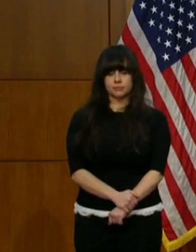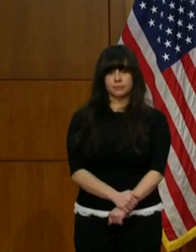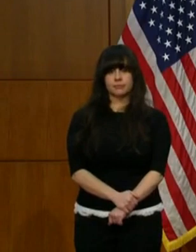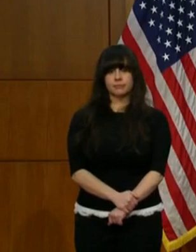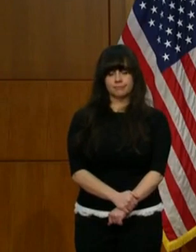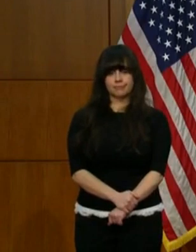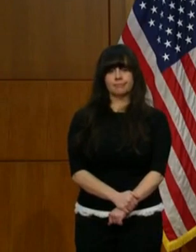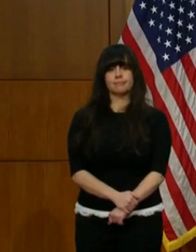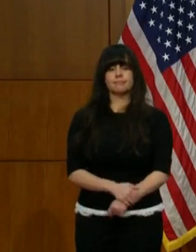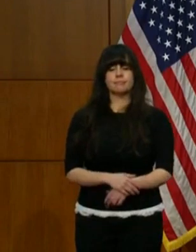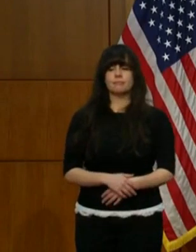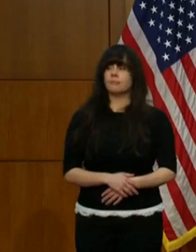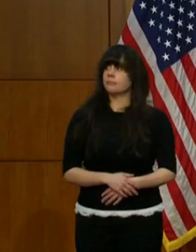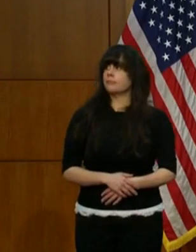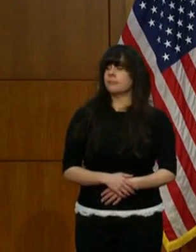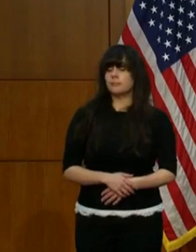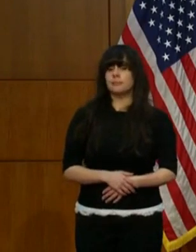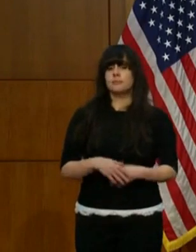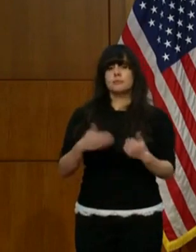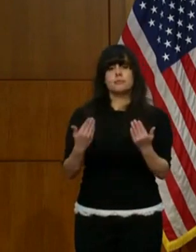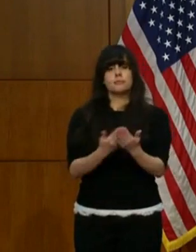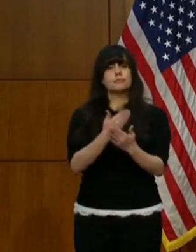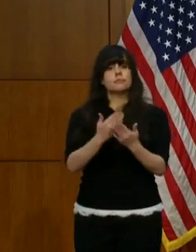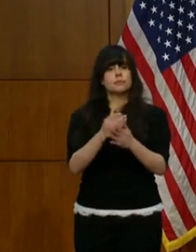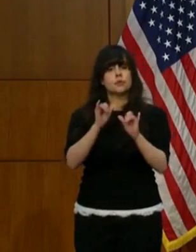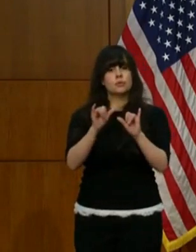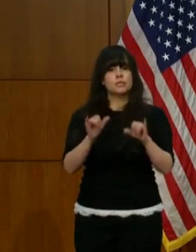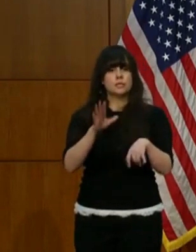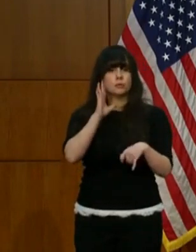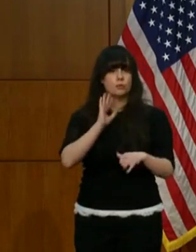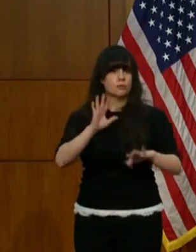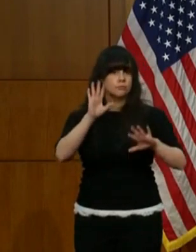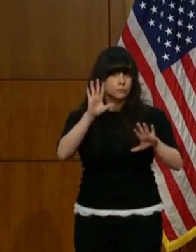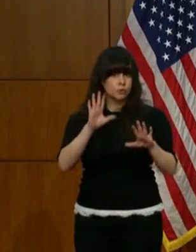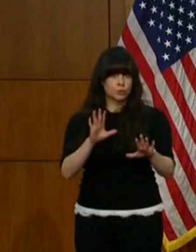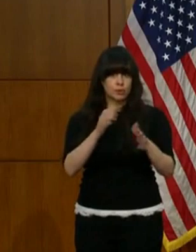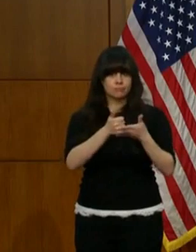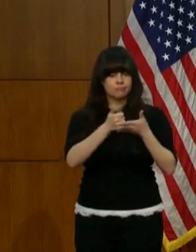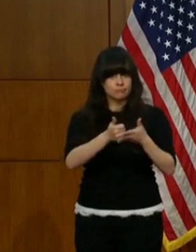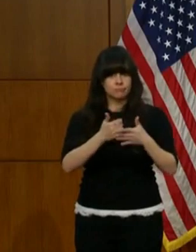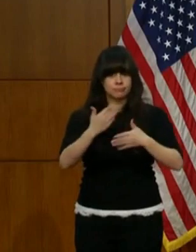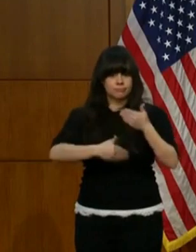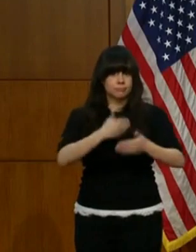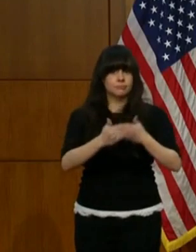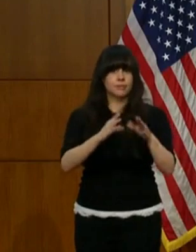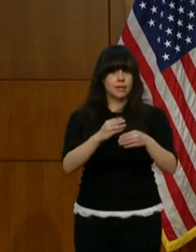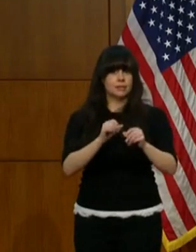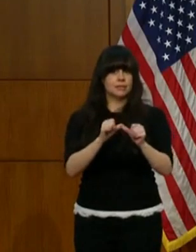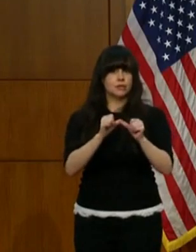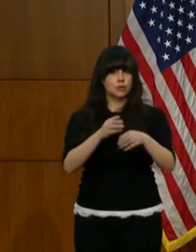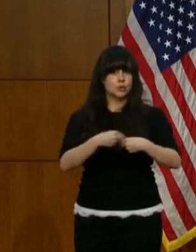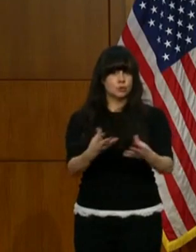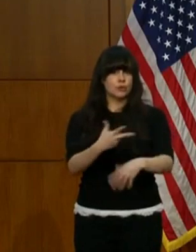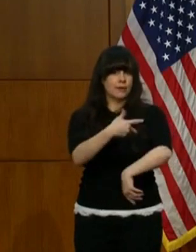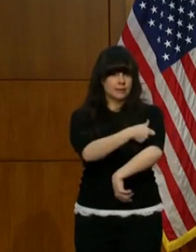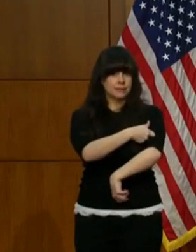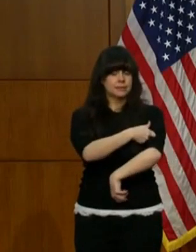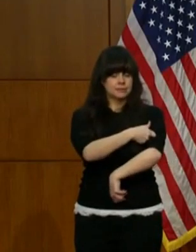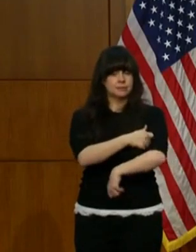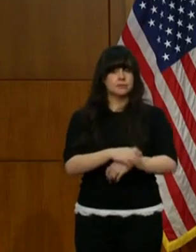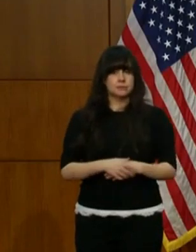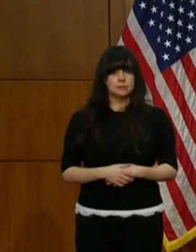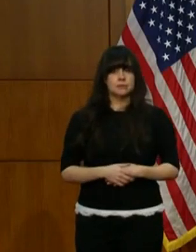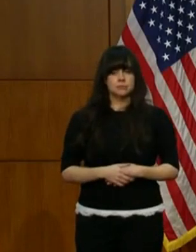This new system will be a tremendous step forward in our vaccination work. We've been getting around